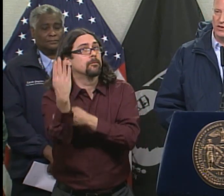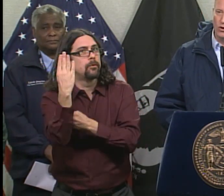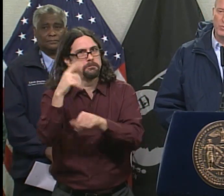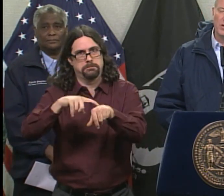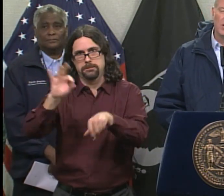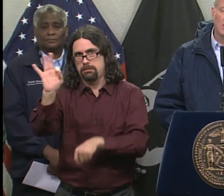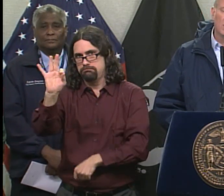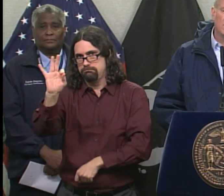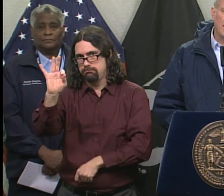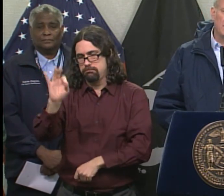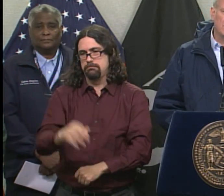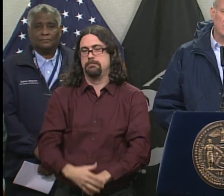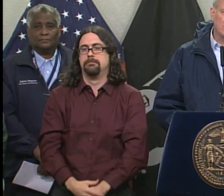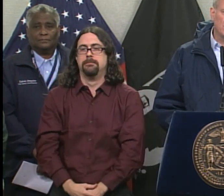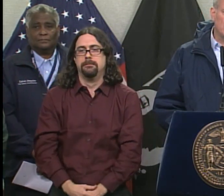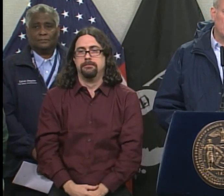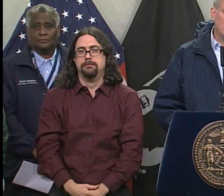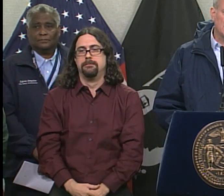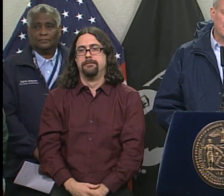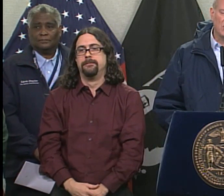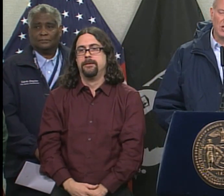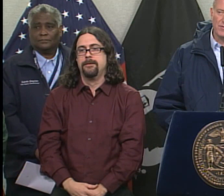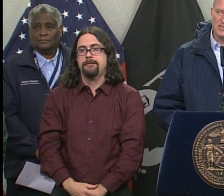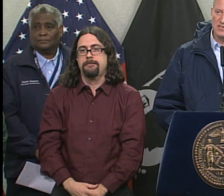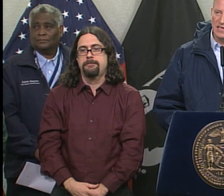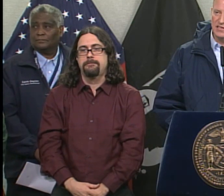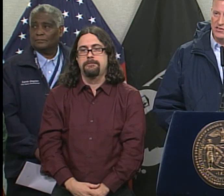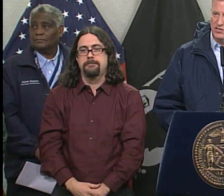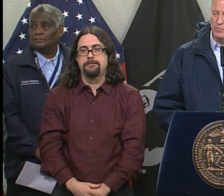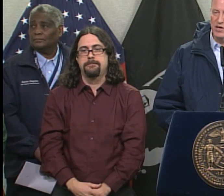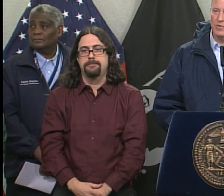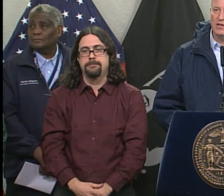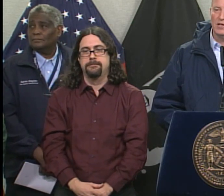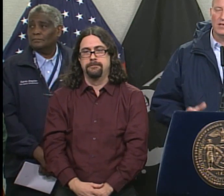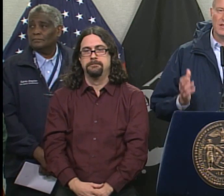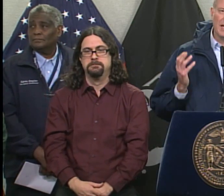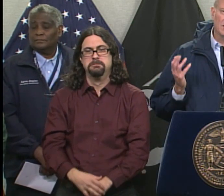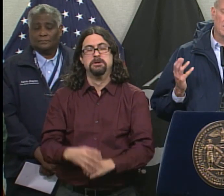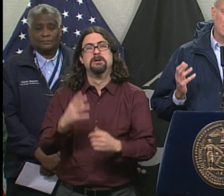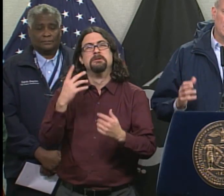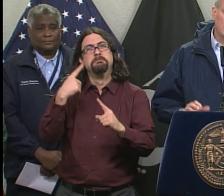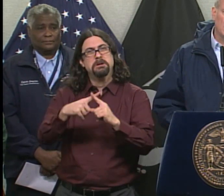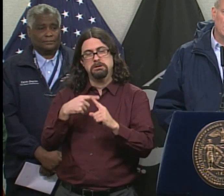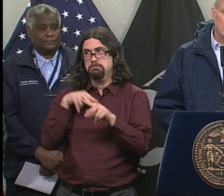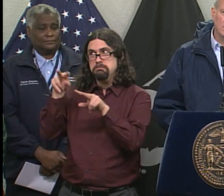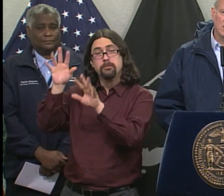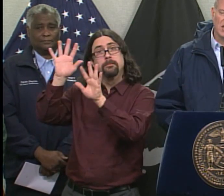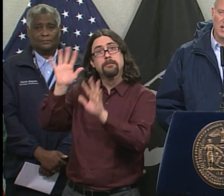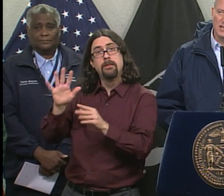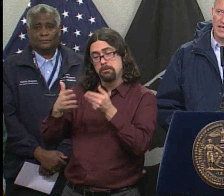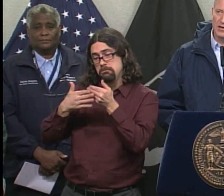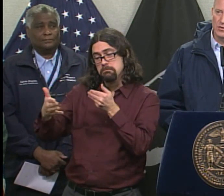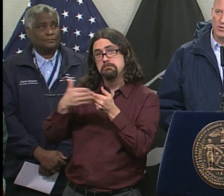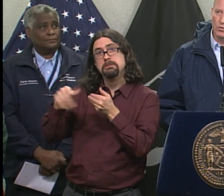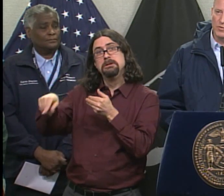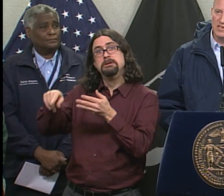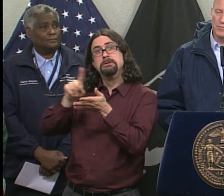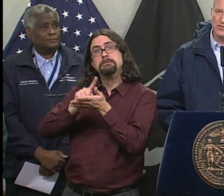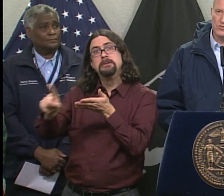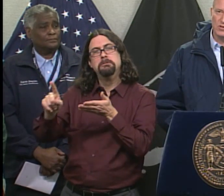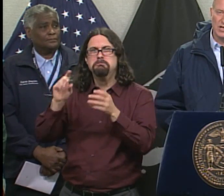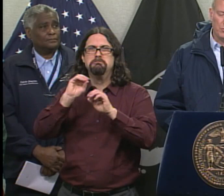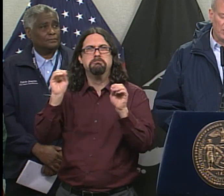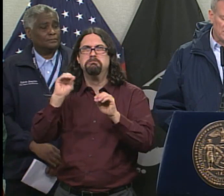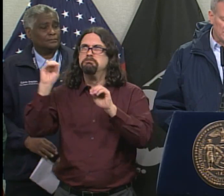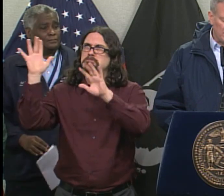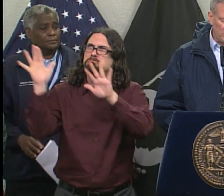us the hope that in addition to the exceptional efforts of the sanitation department, that the sun and a little bit warmer temperatures